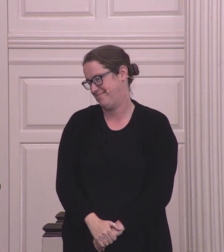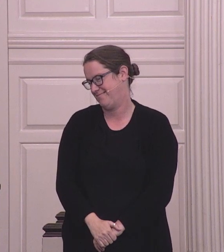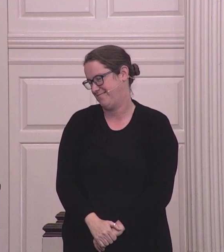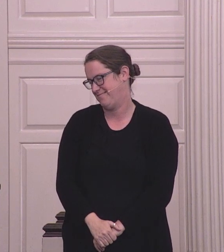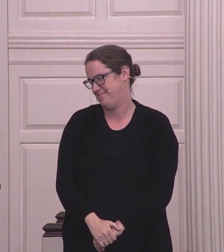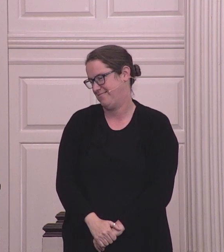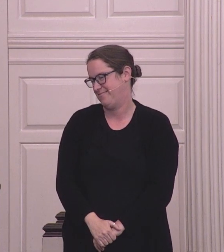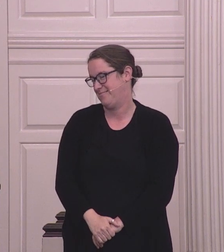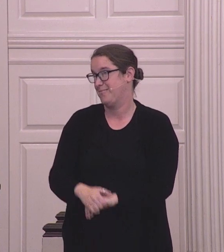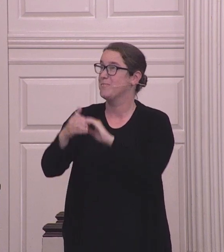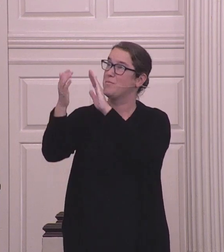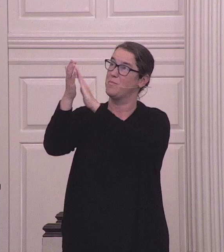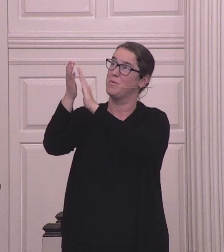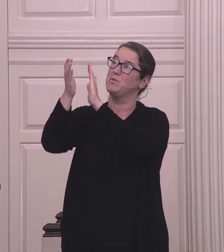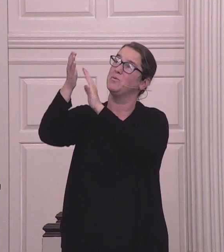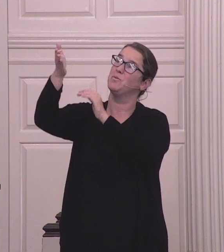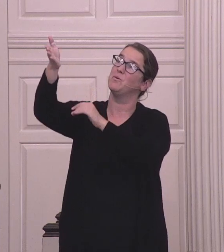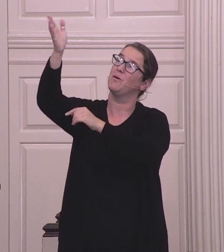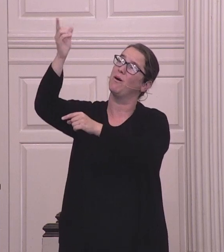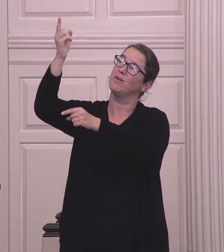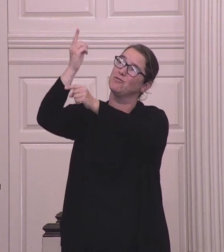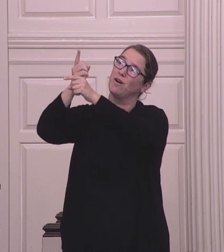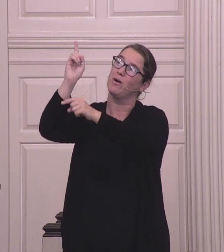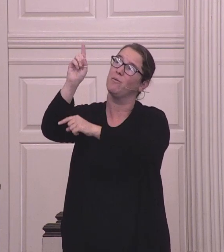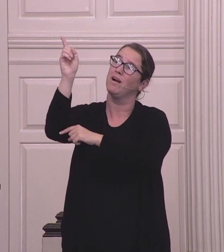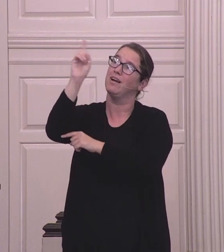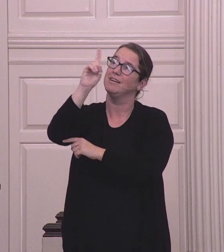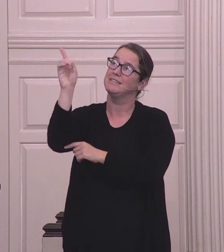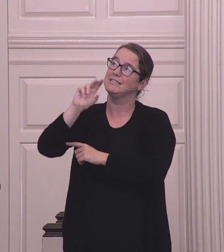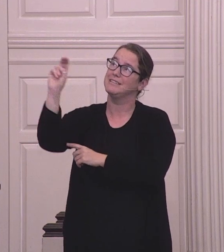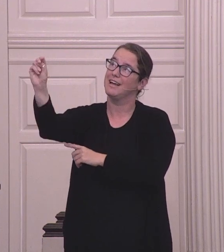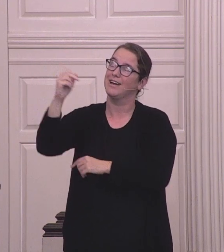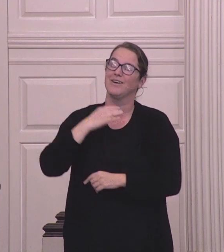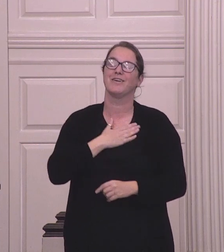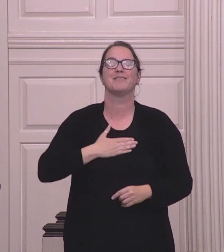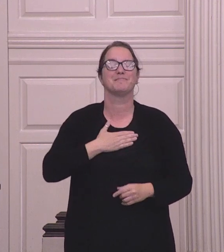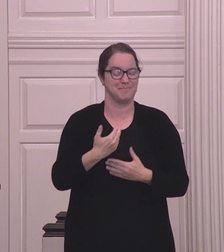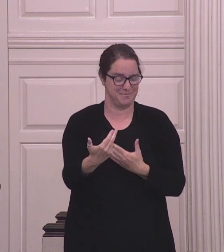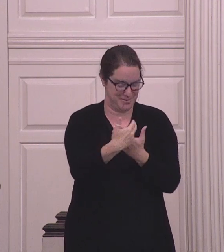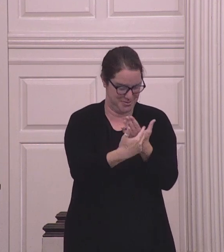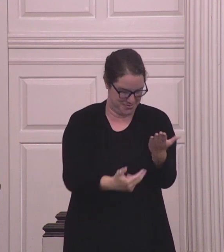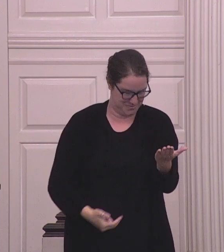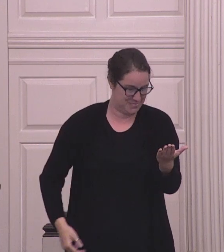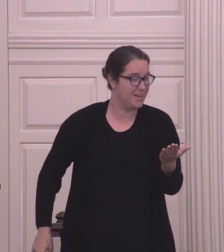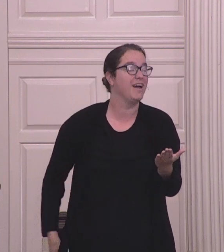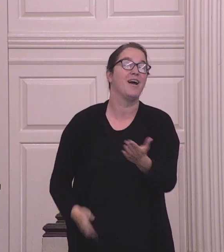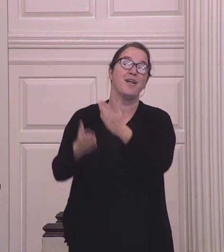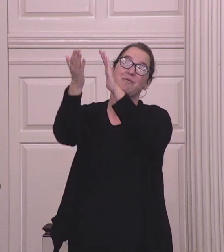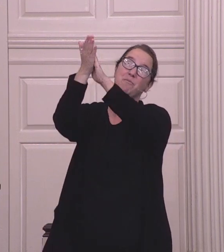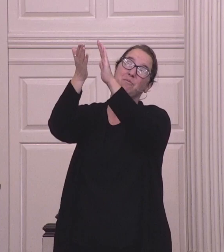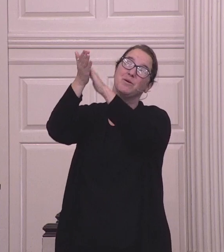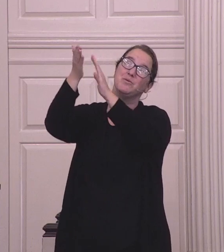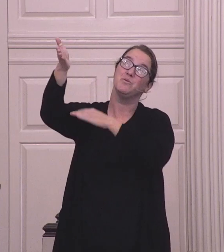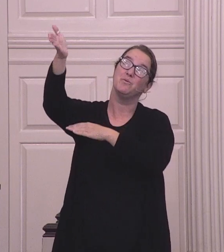It is right to praise you in Zion, O God. It is right to praise you in Zion, O